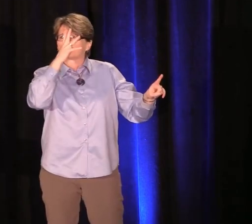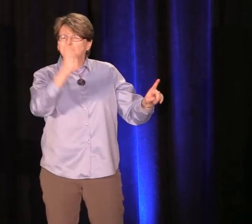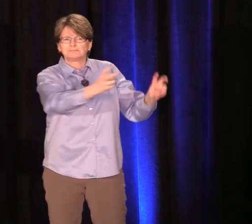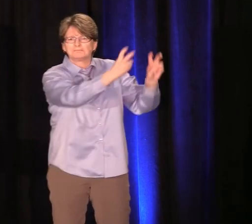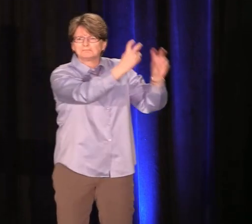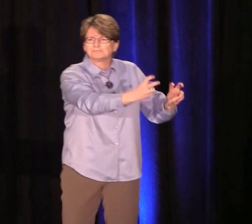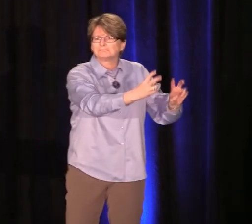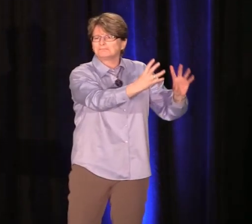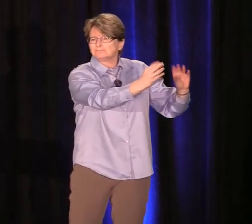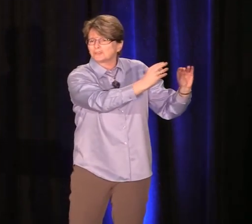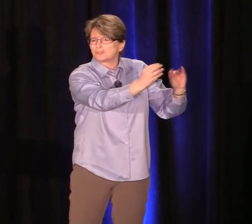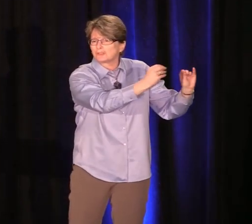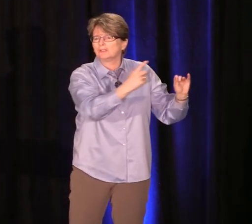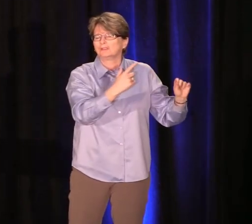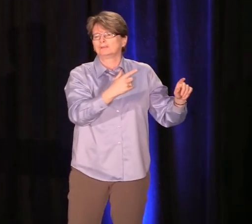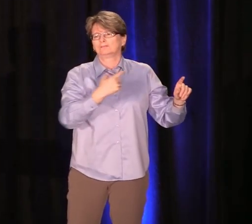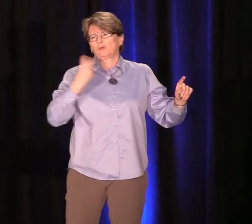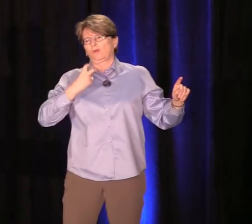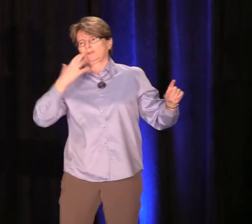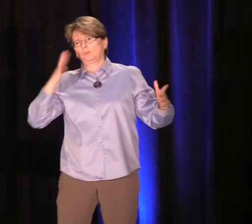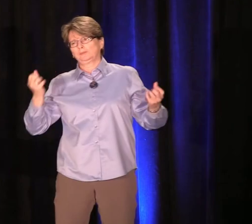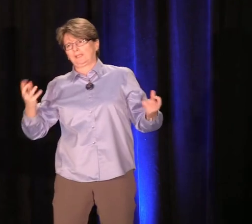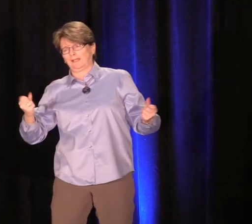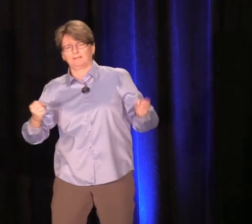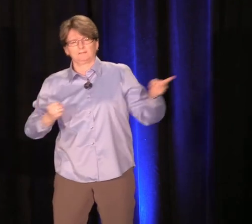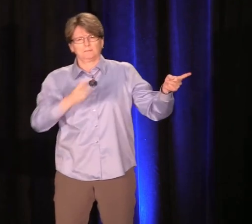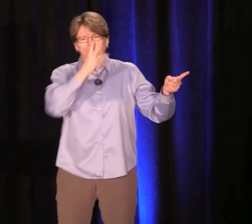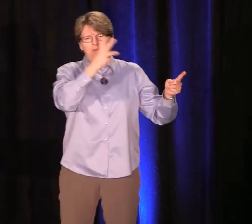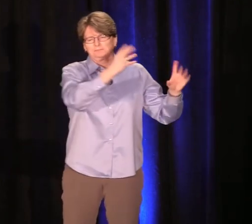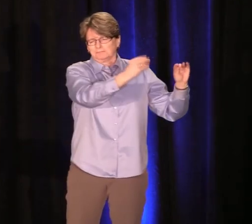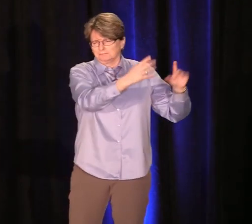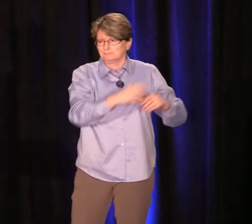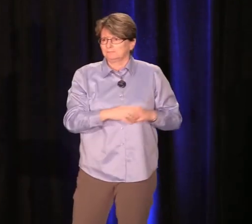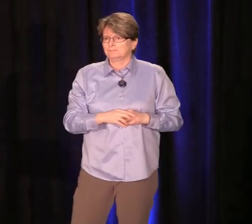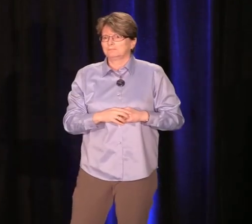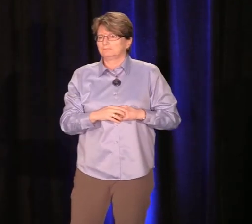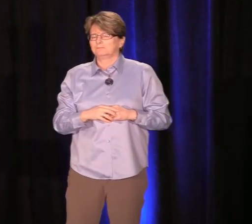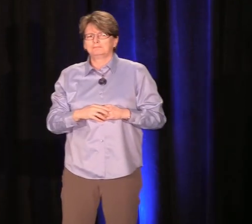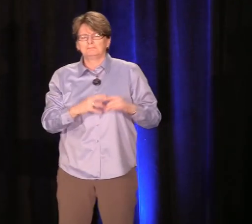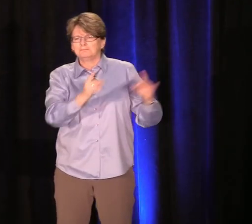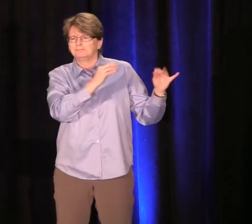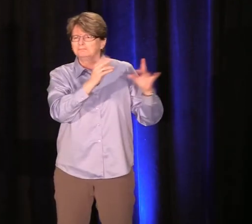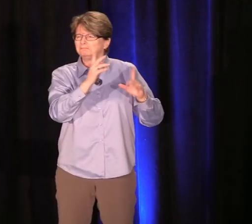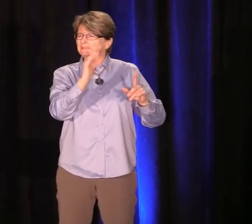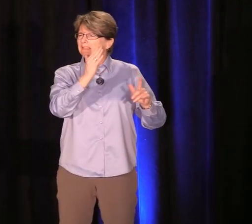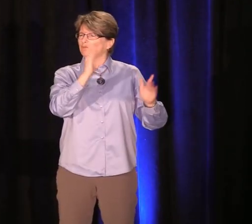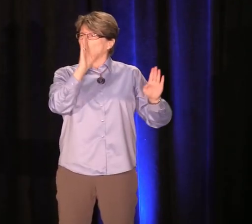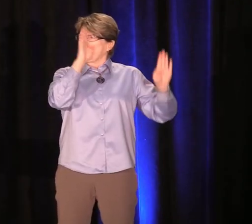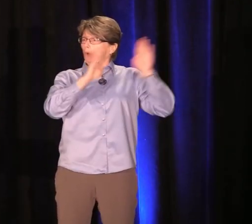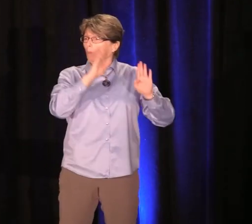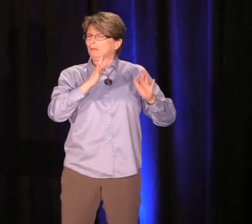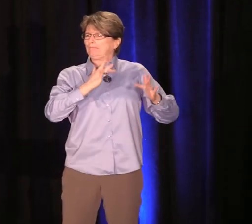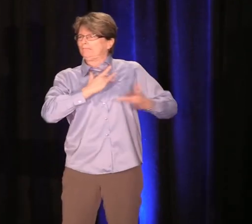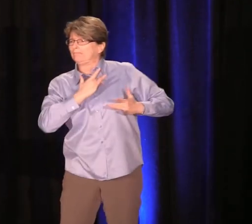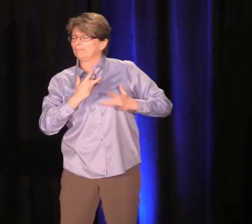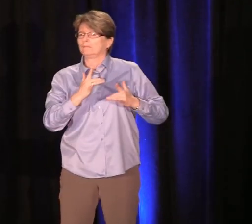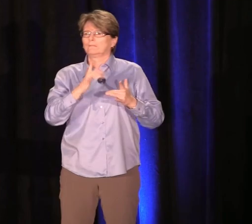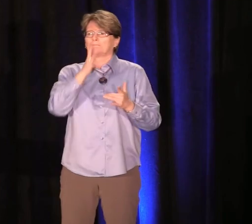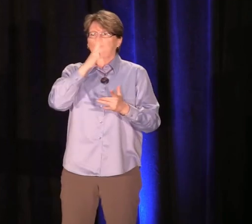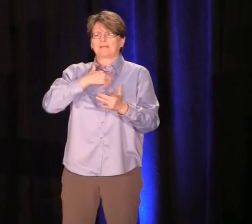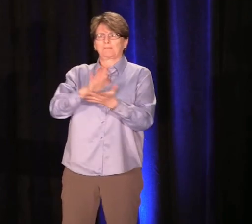I was playing outside and I went inside because I was feeling really thirsty and I saw my